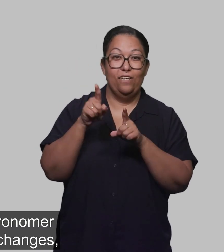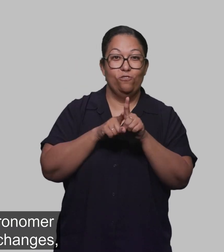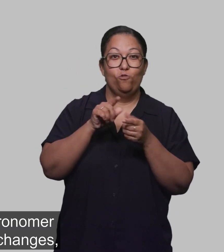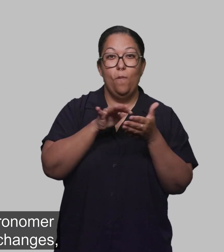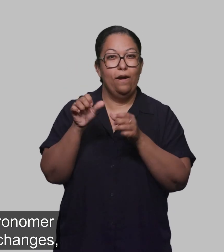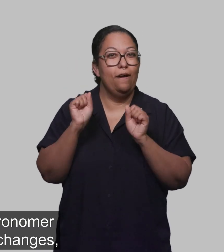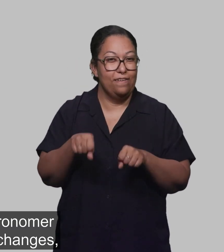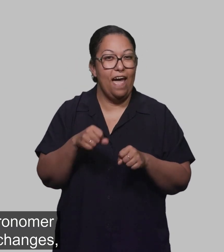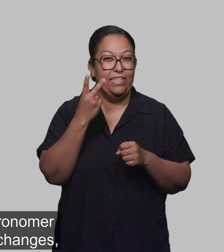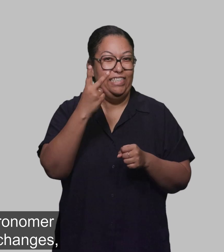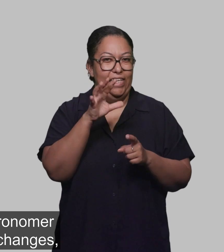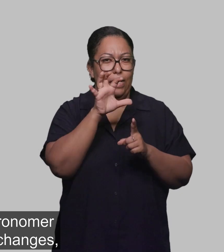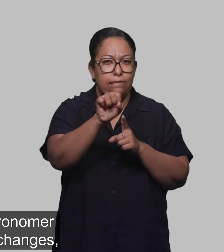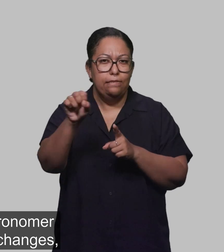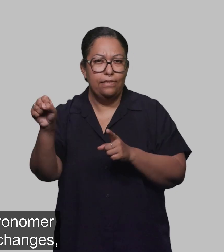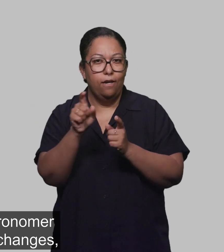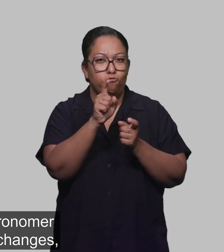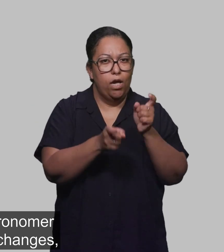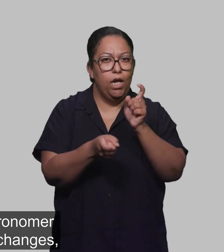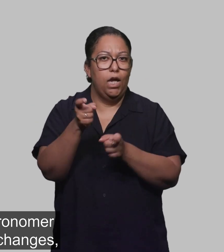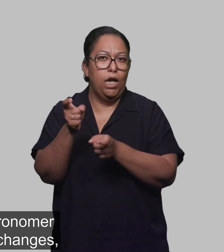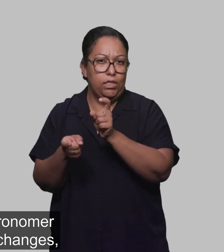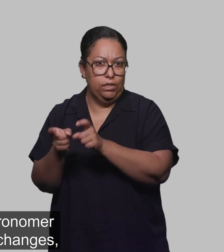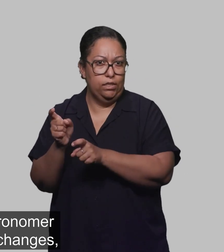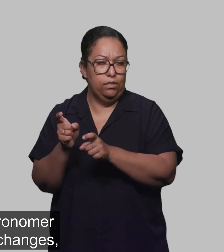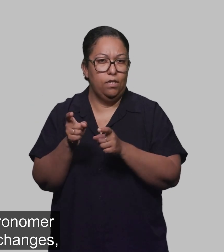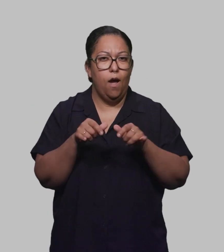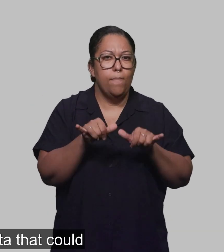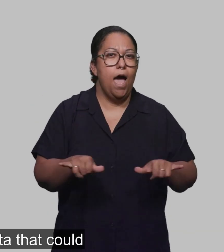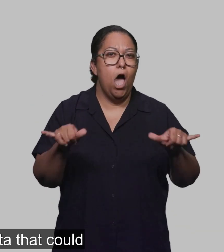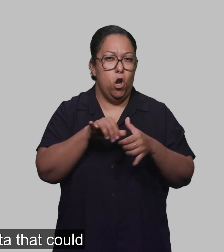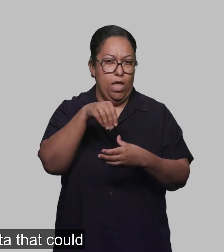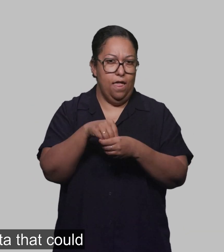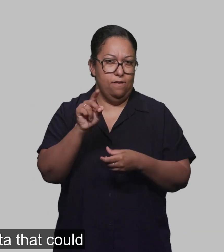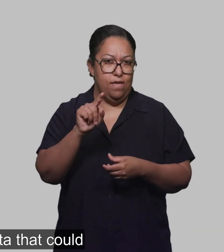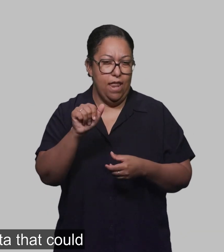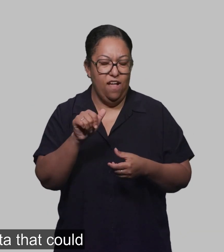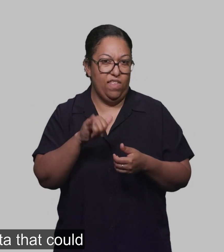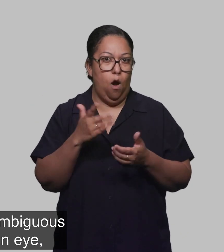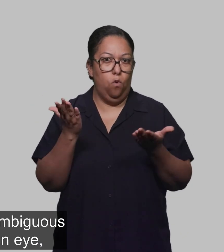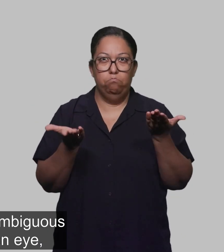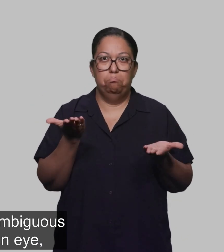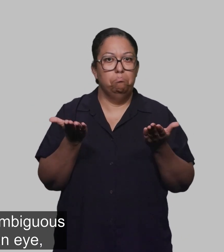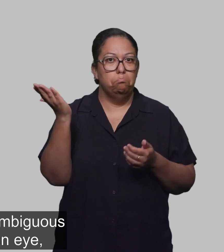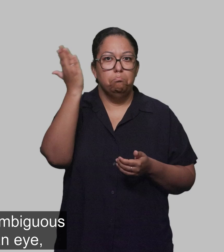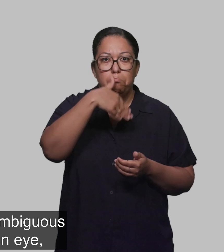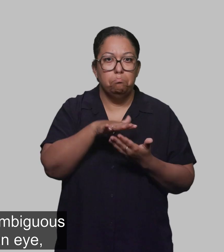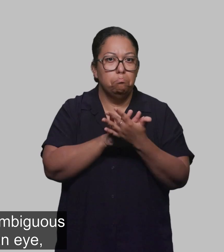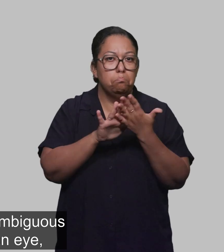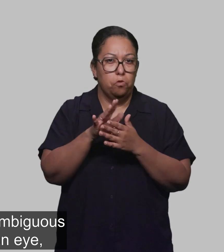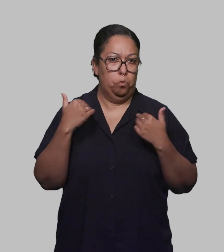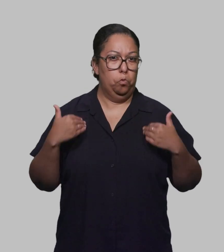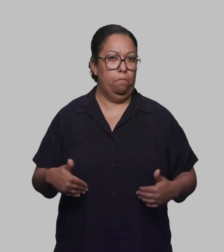sighted astronomer can perceive changes, patterns in the data that could otherwise be ambiguous